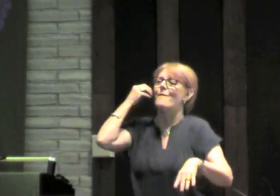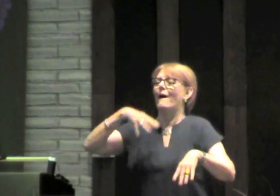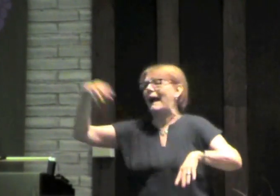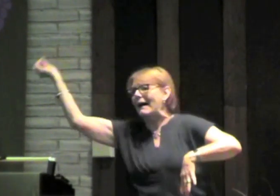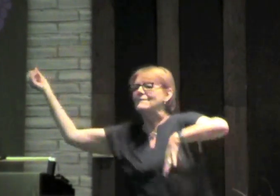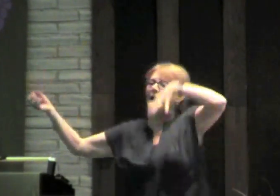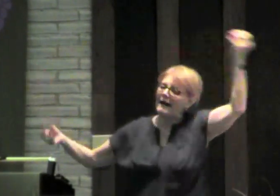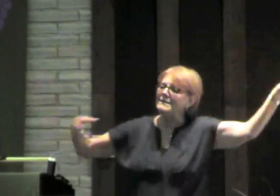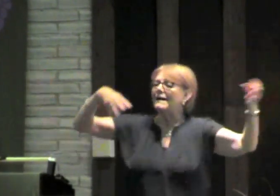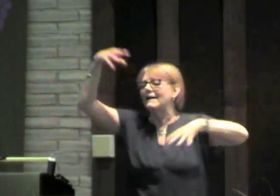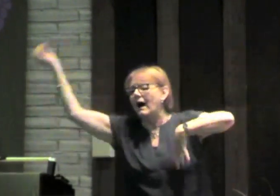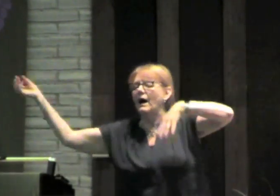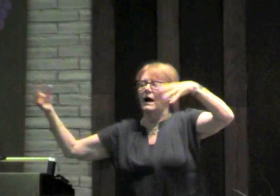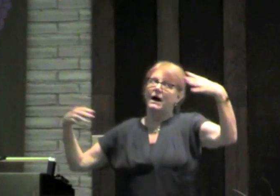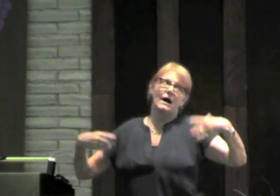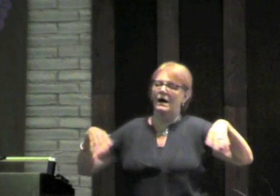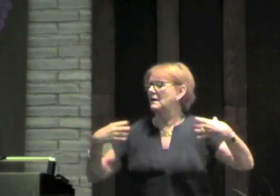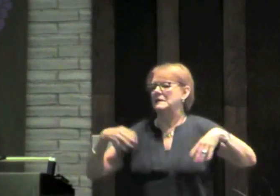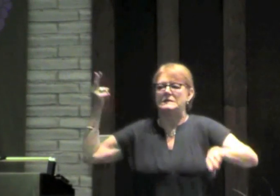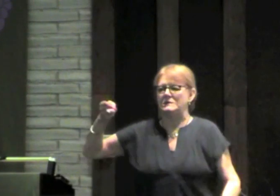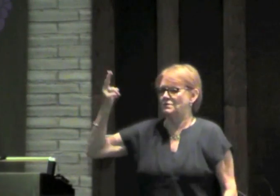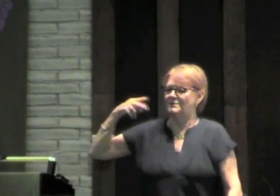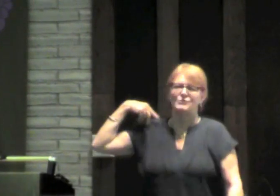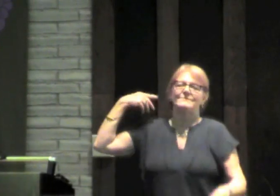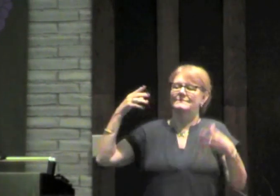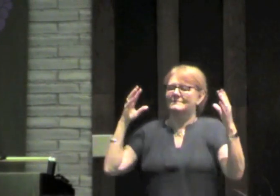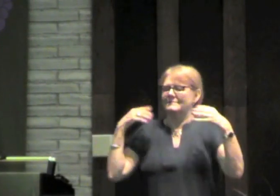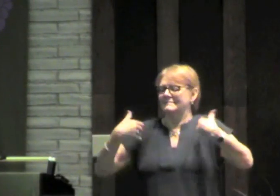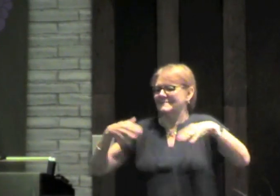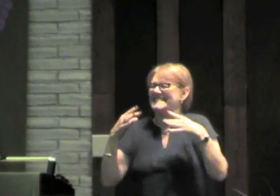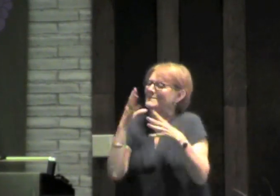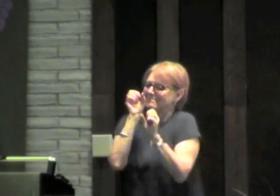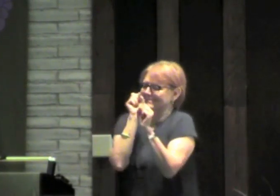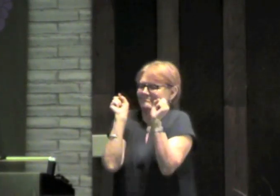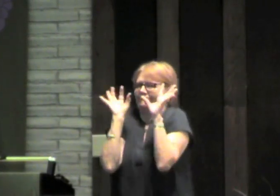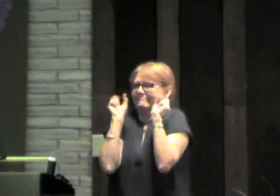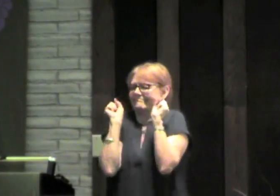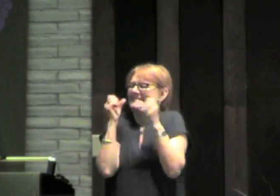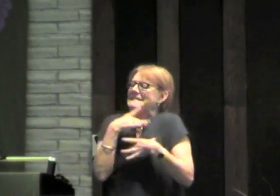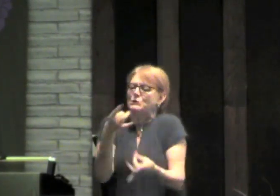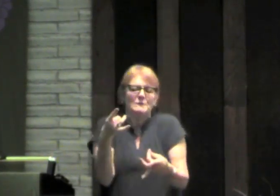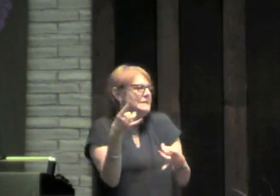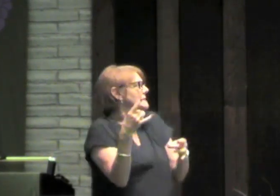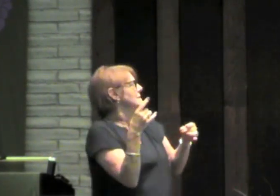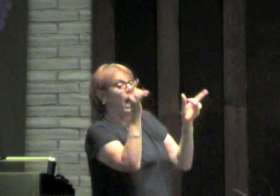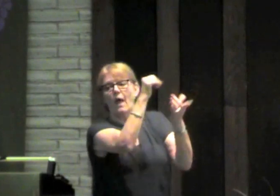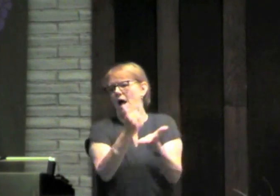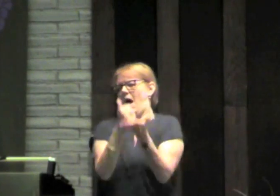people because they were constantly losing their homes and losing all their stuff and having to move. No, the history of the Jewish people is just